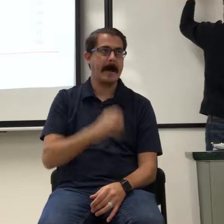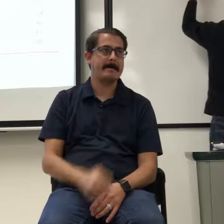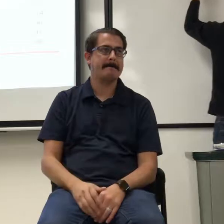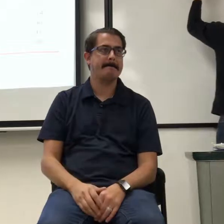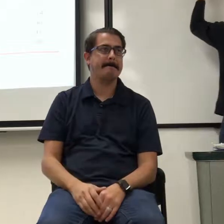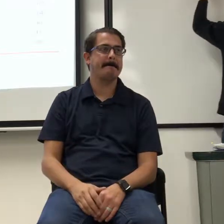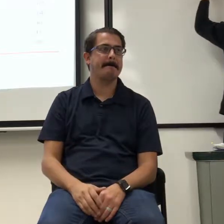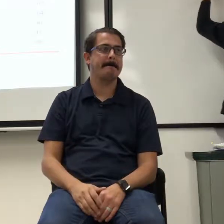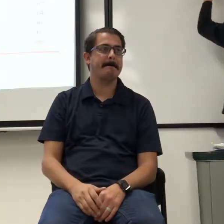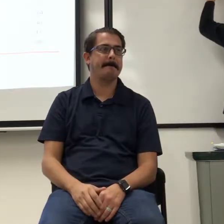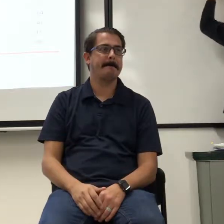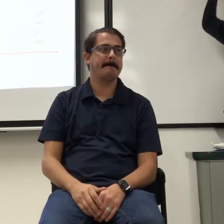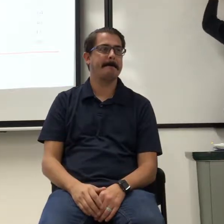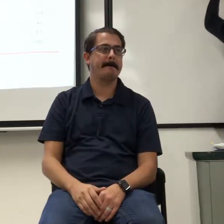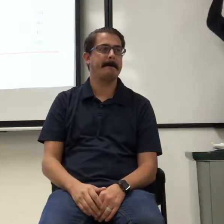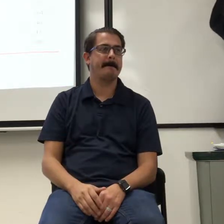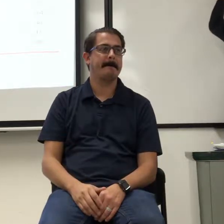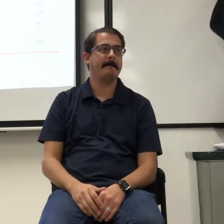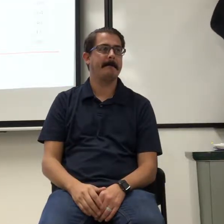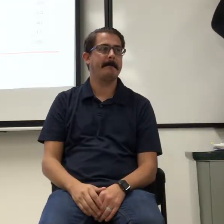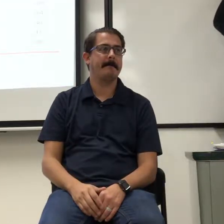Aspired air is different